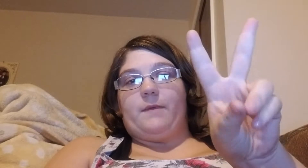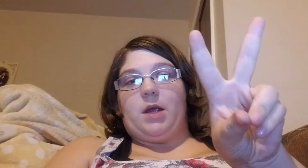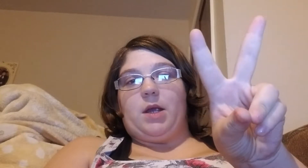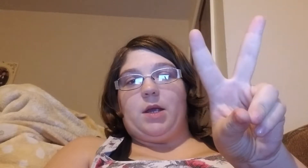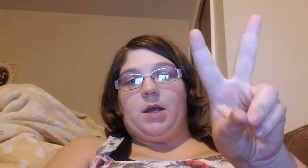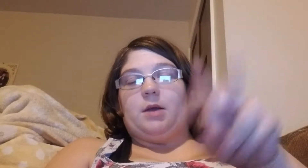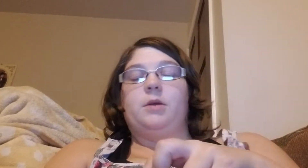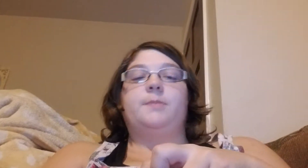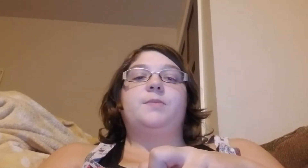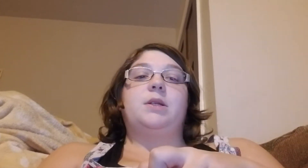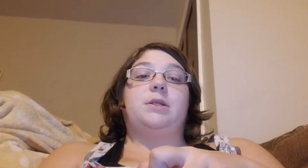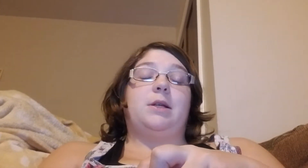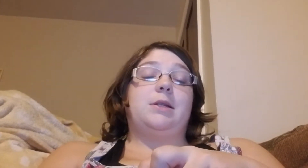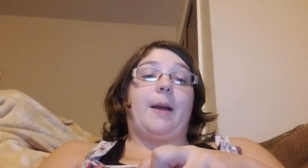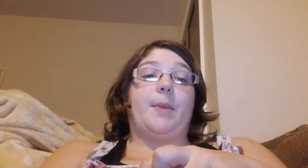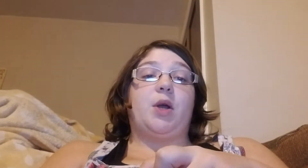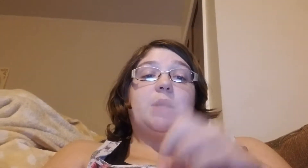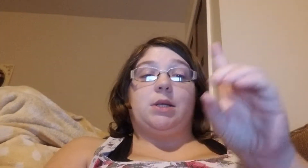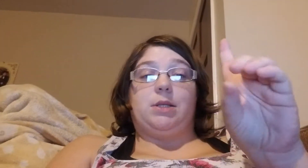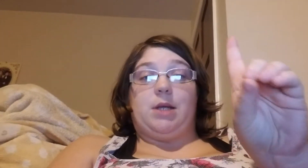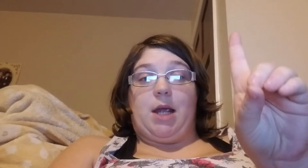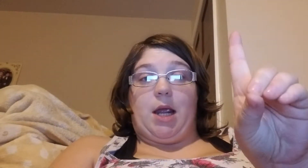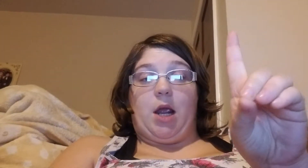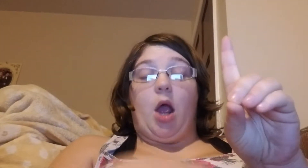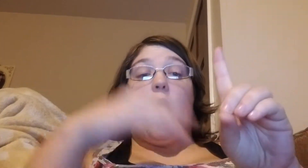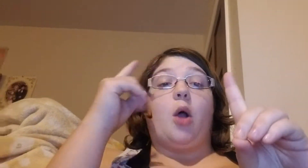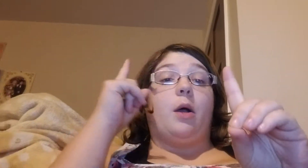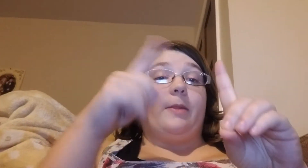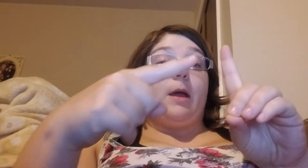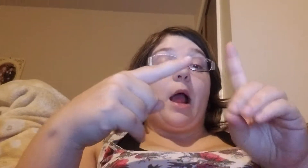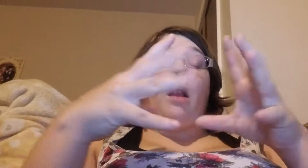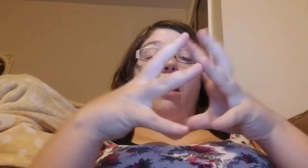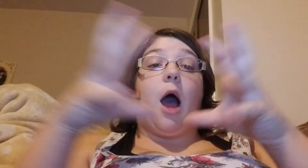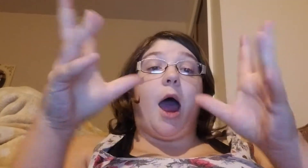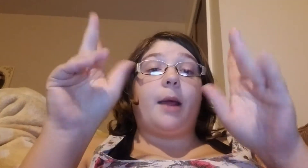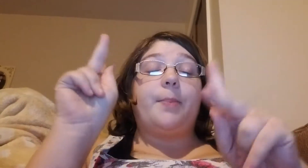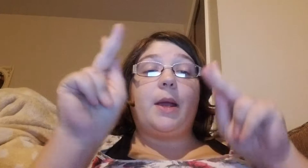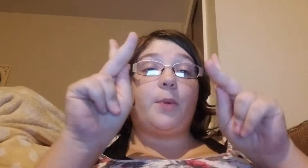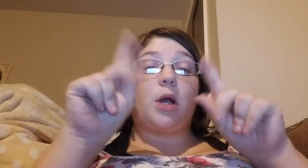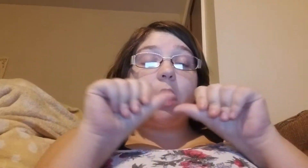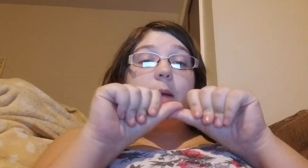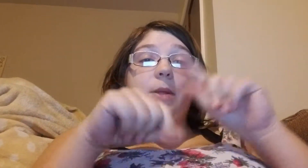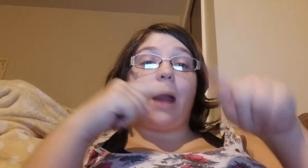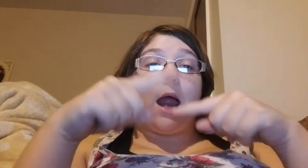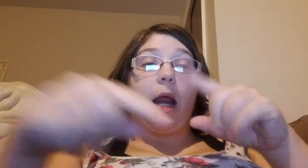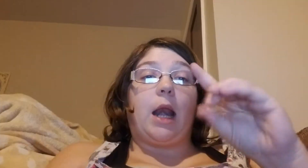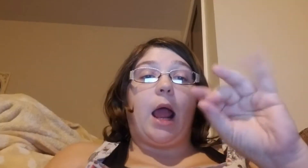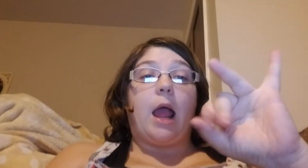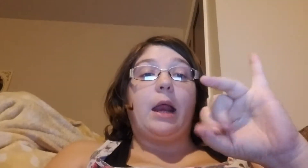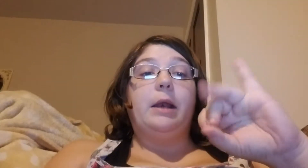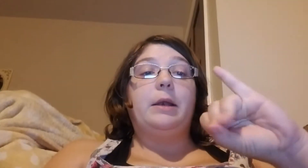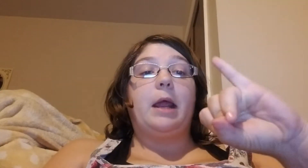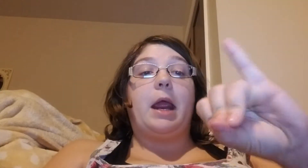O-V. December is D. A lot of people keep signing